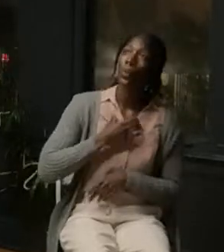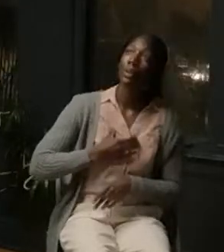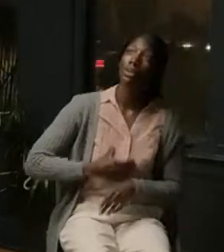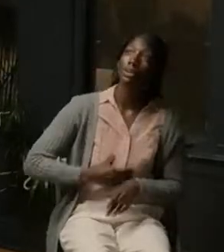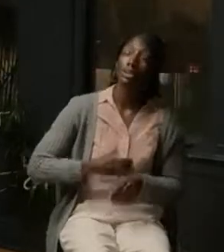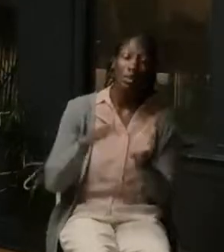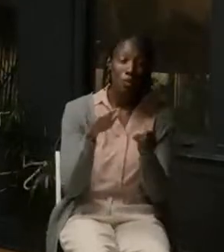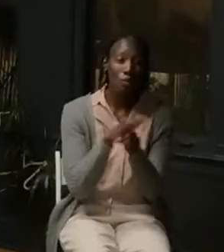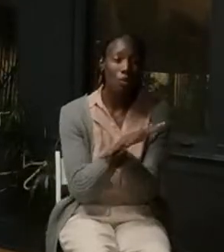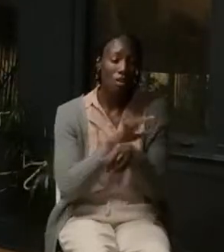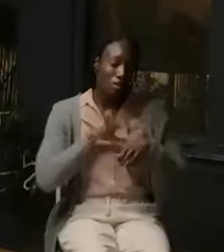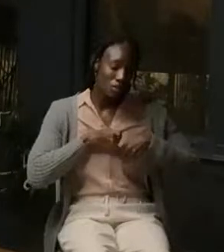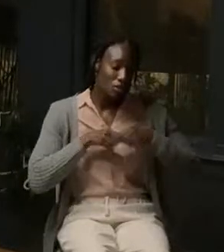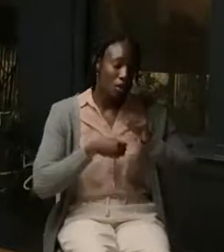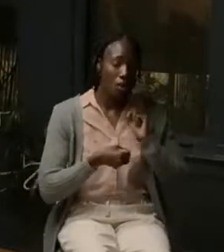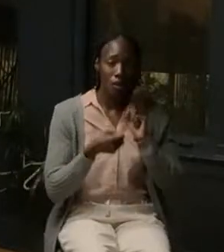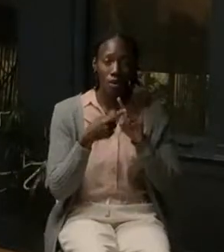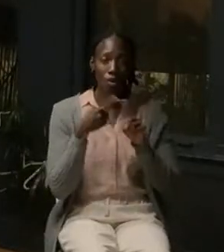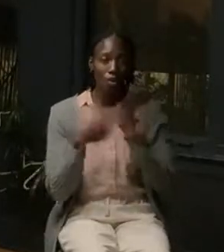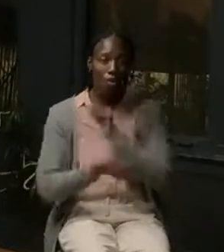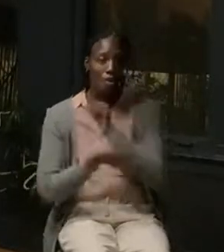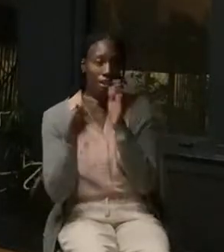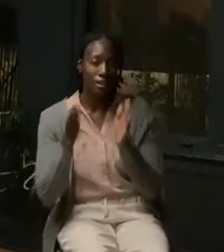sorrow of thieves.